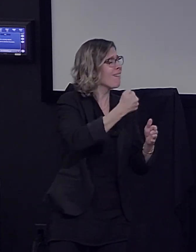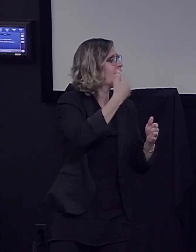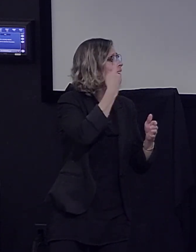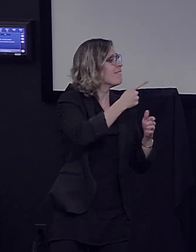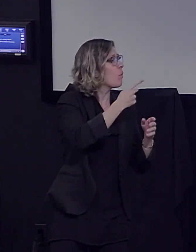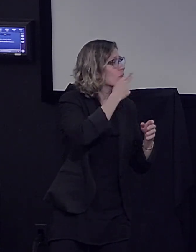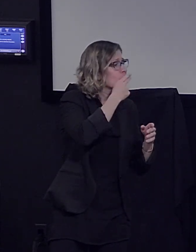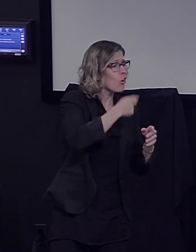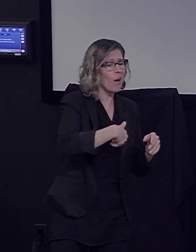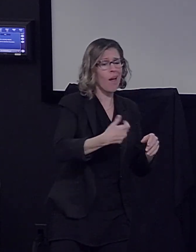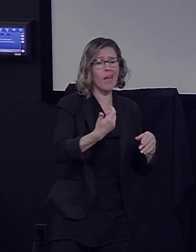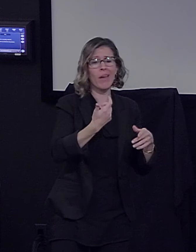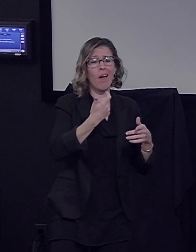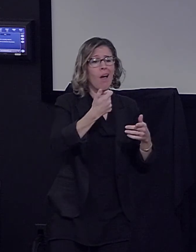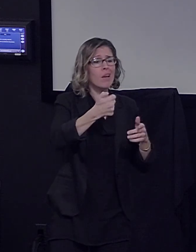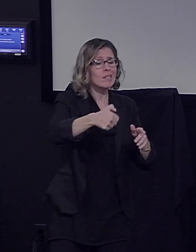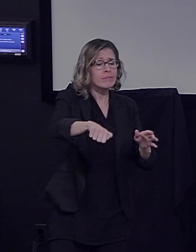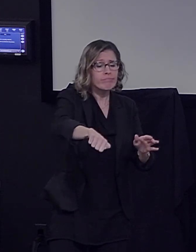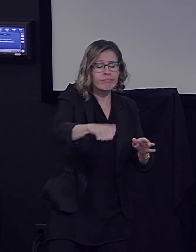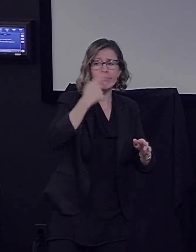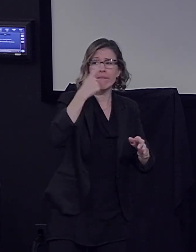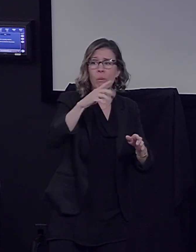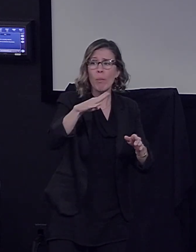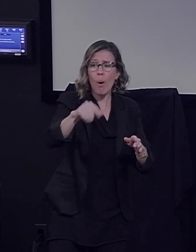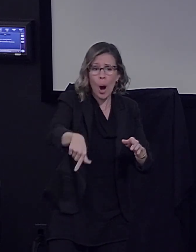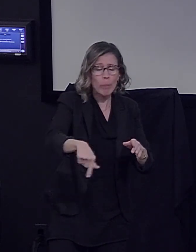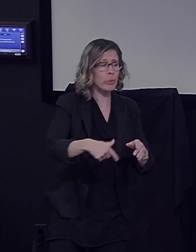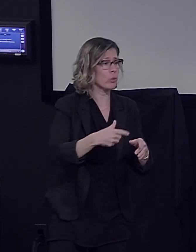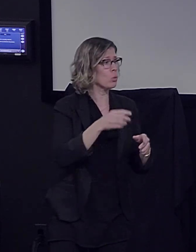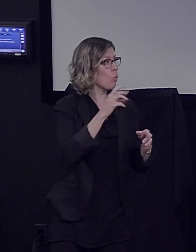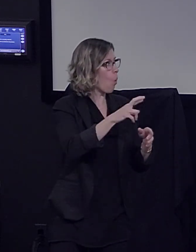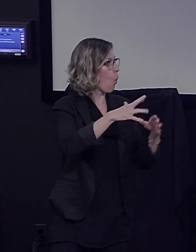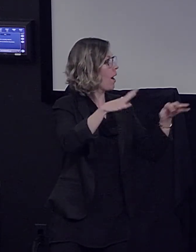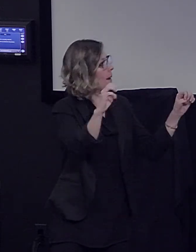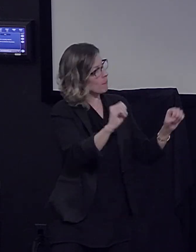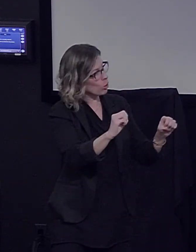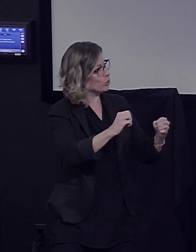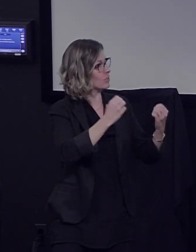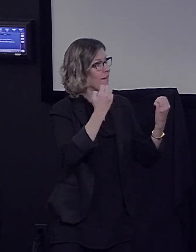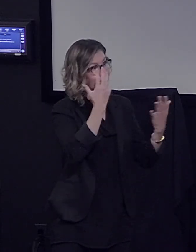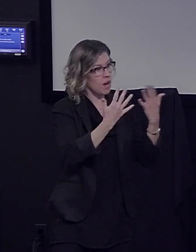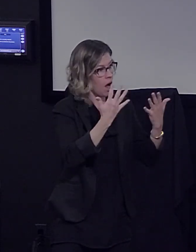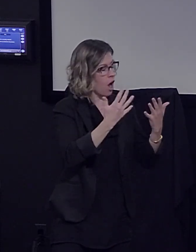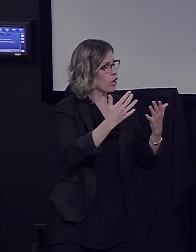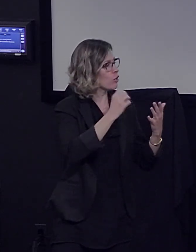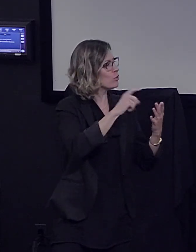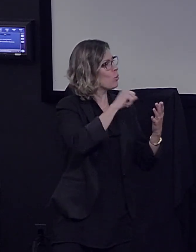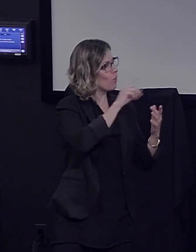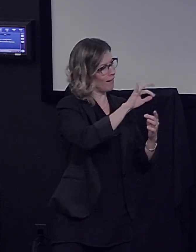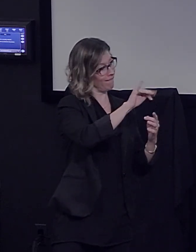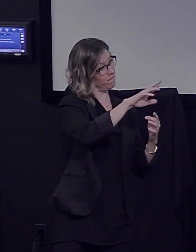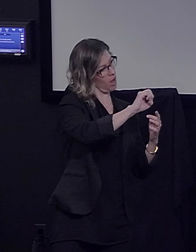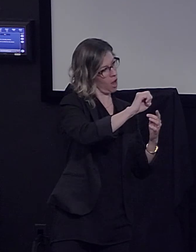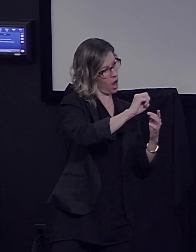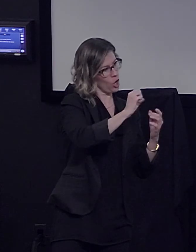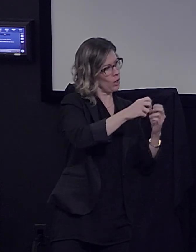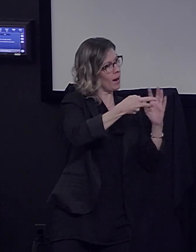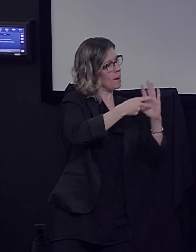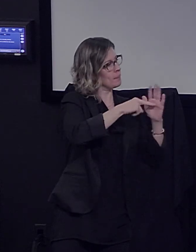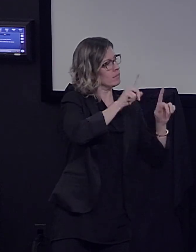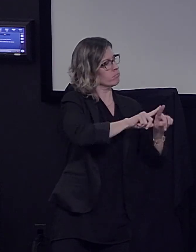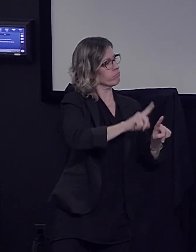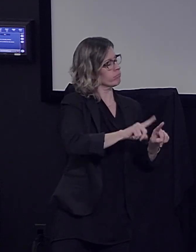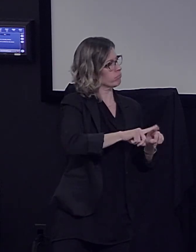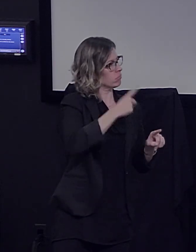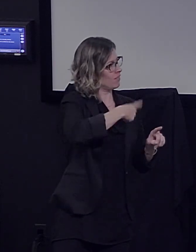fire because I want to do a barbecue, fire because there is really fire escape. So it's somehow this disjunction is